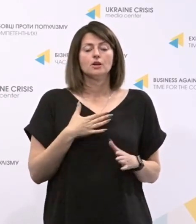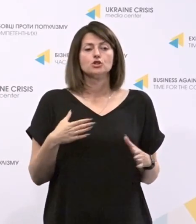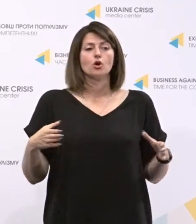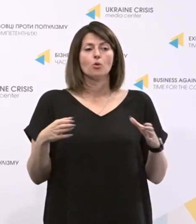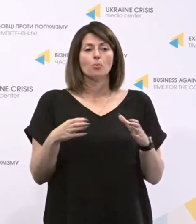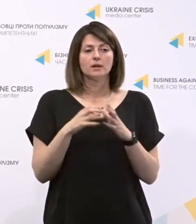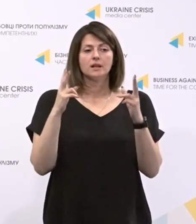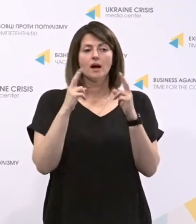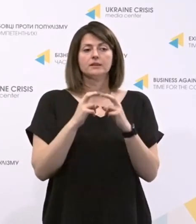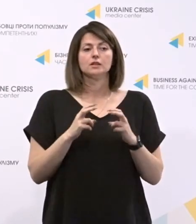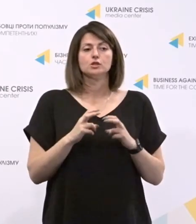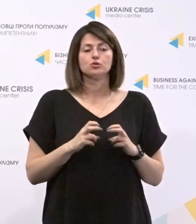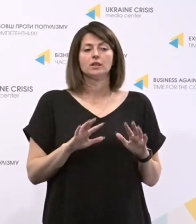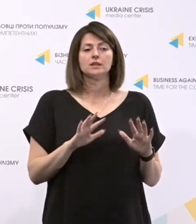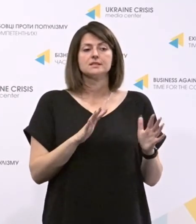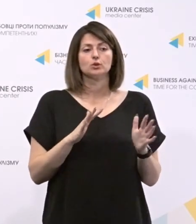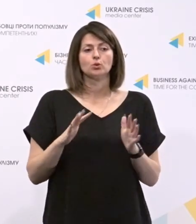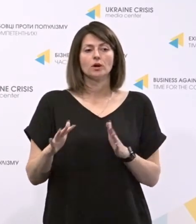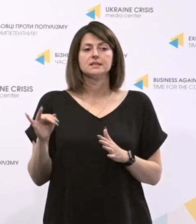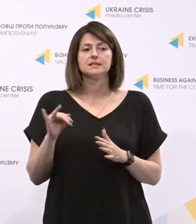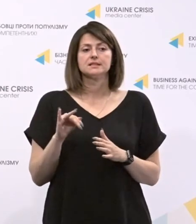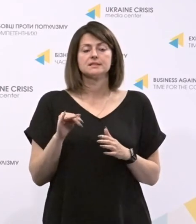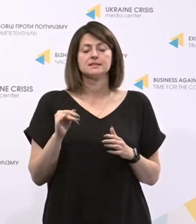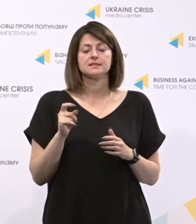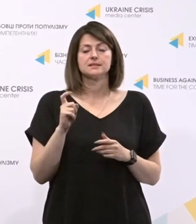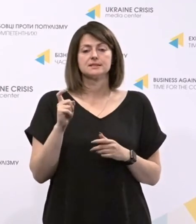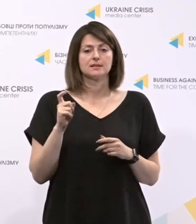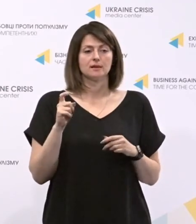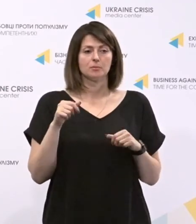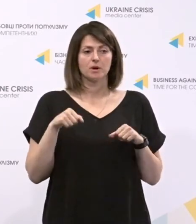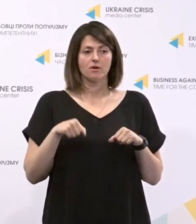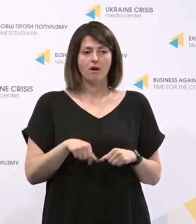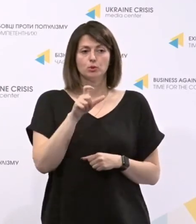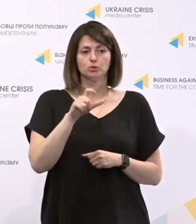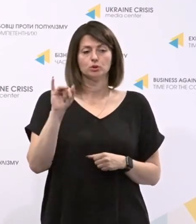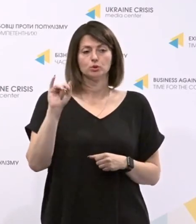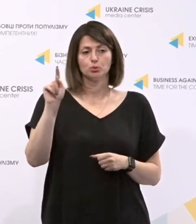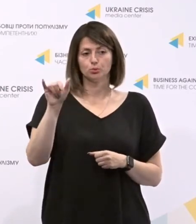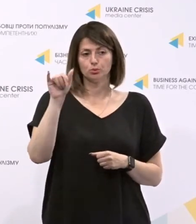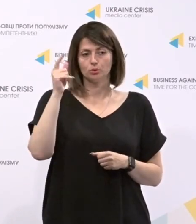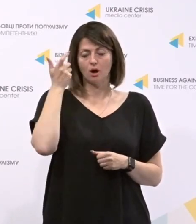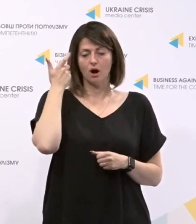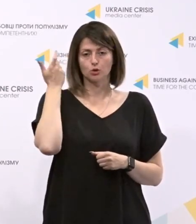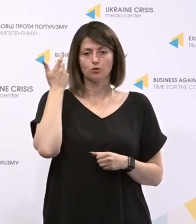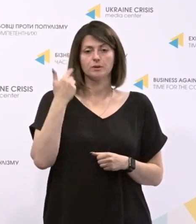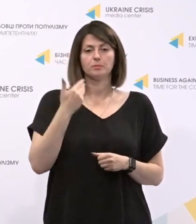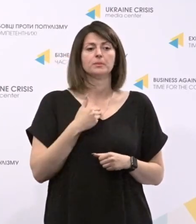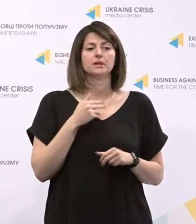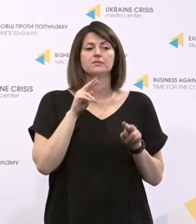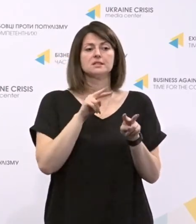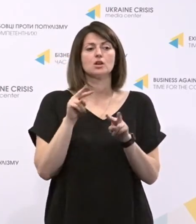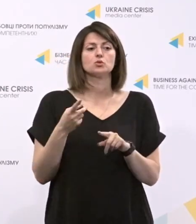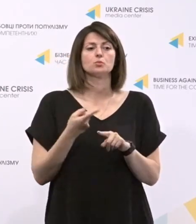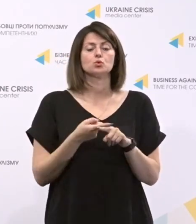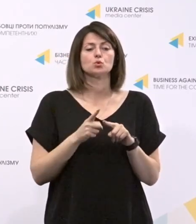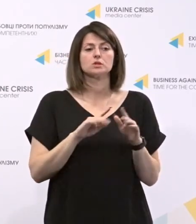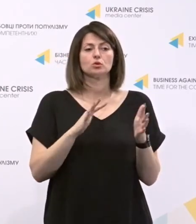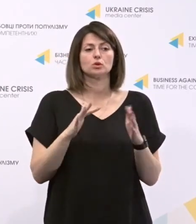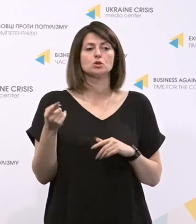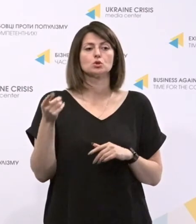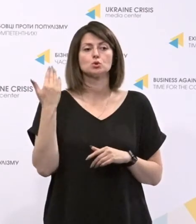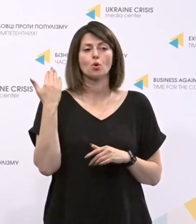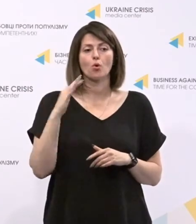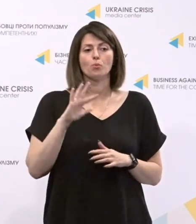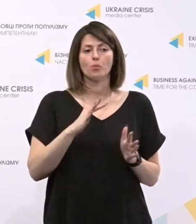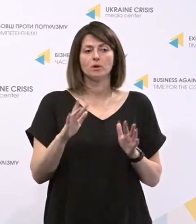the situation, the human rights situation in Kharkiv. We've been doing that ever since the Human Rights Monitoring Mission came to Ukraine, which was back in